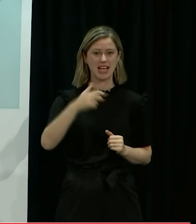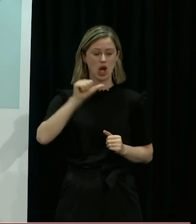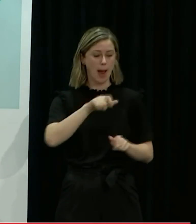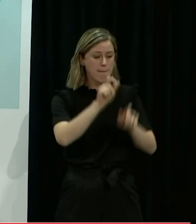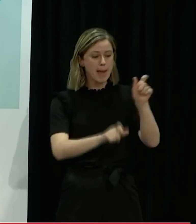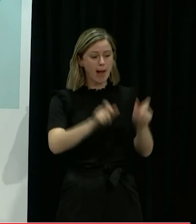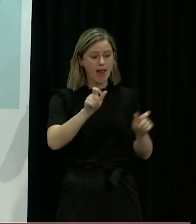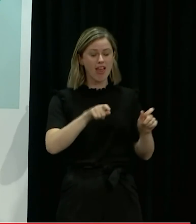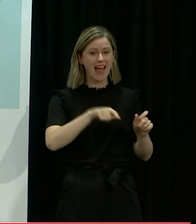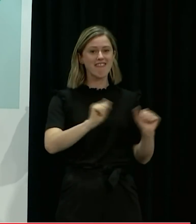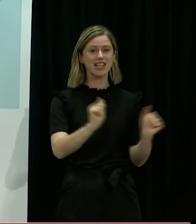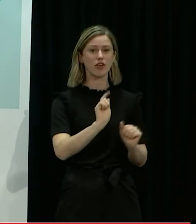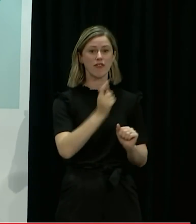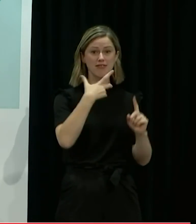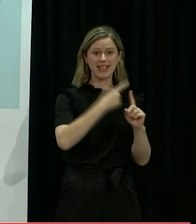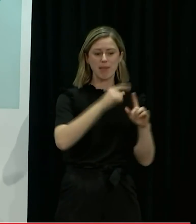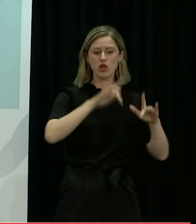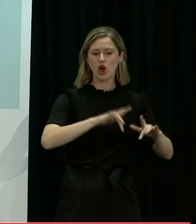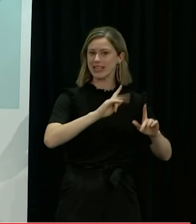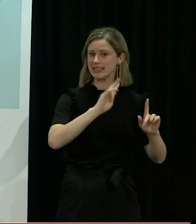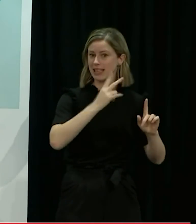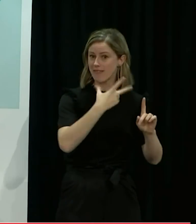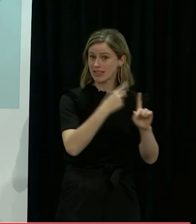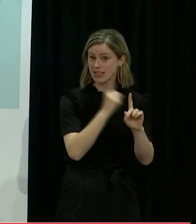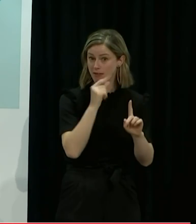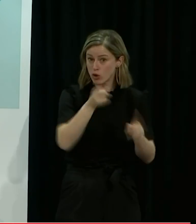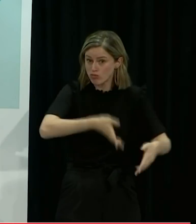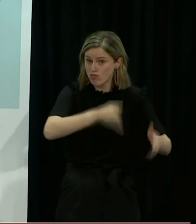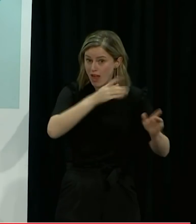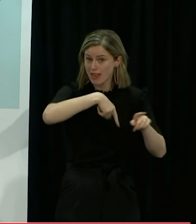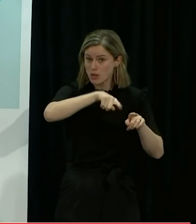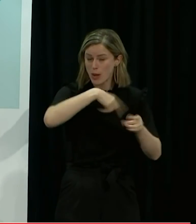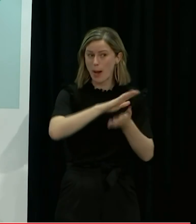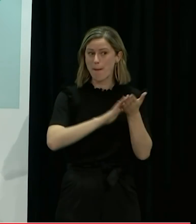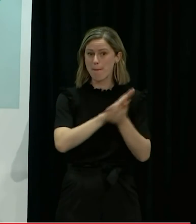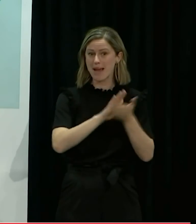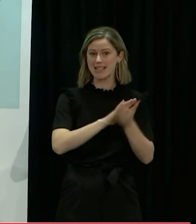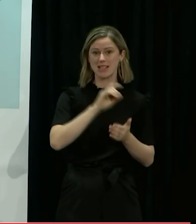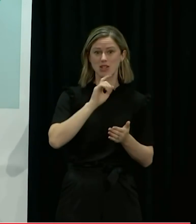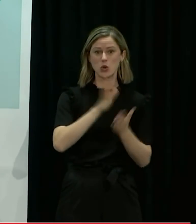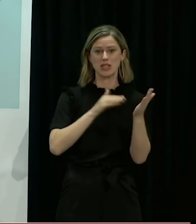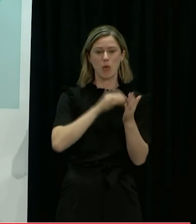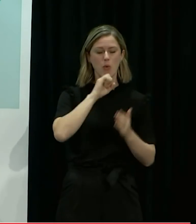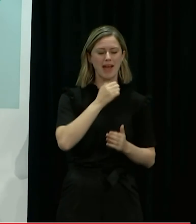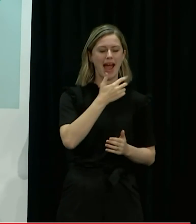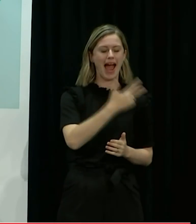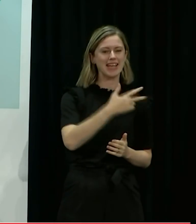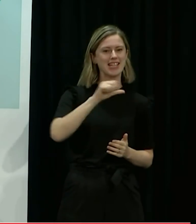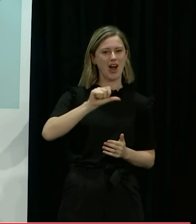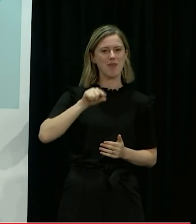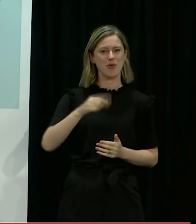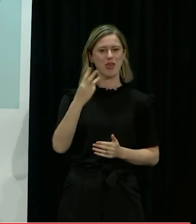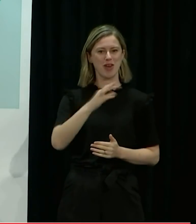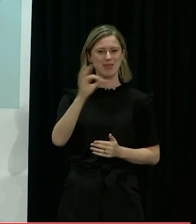160,889 Kiwis now due for a second dose. If everyone got it this week, we would be at 89.3% fully